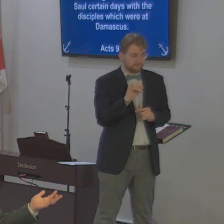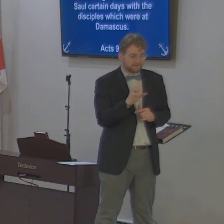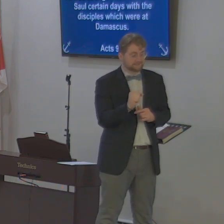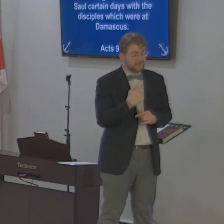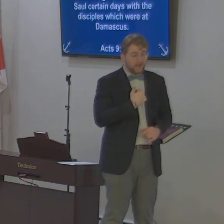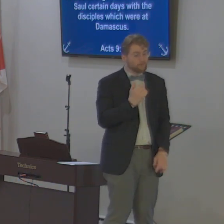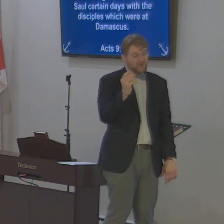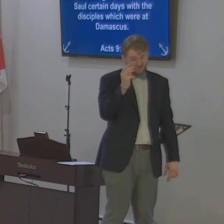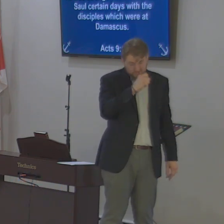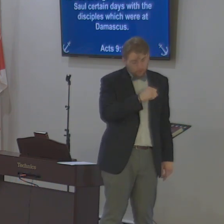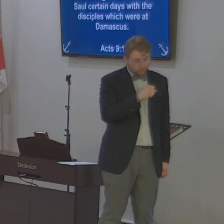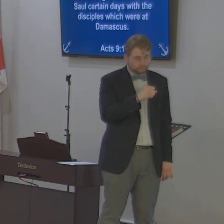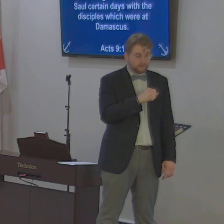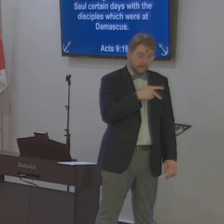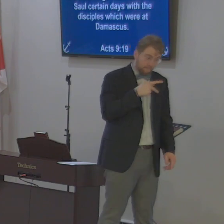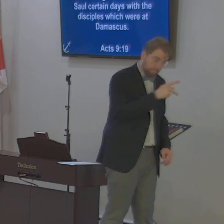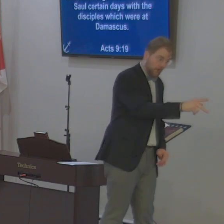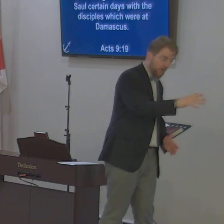list.